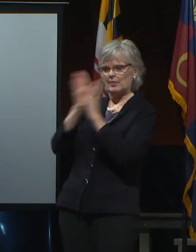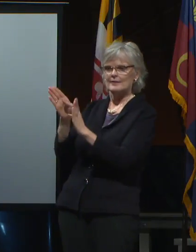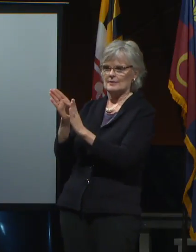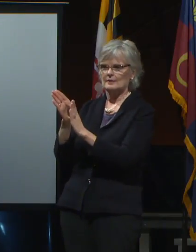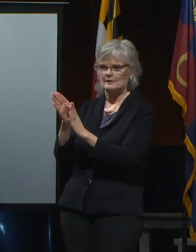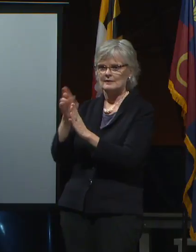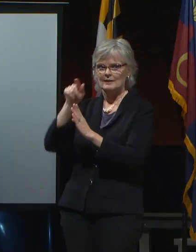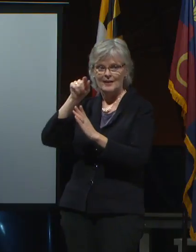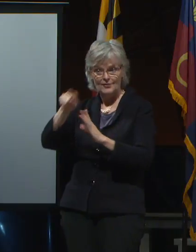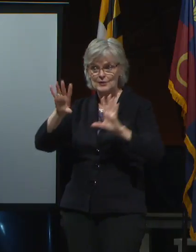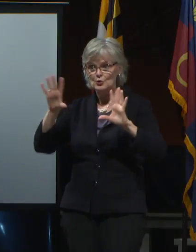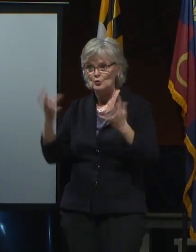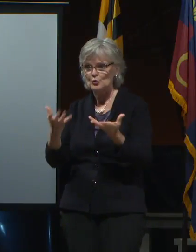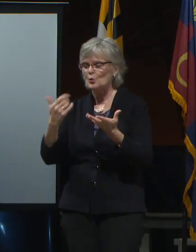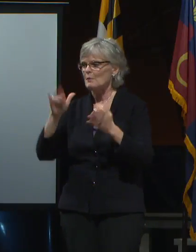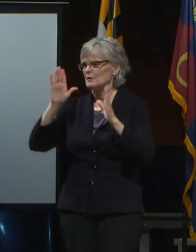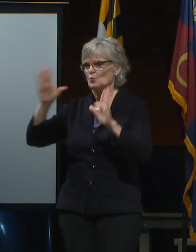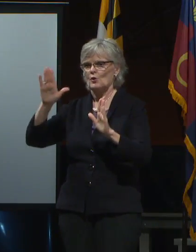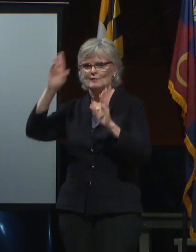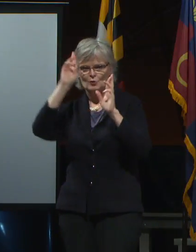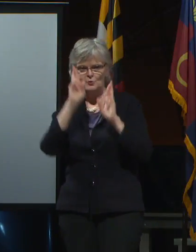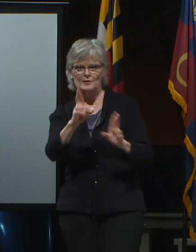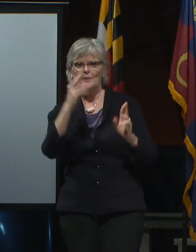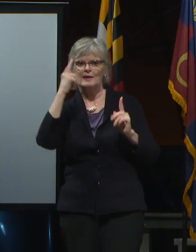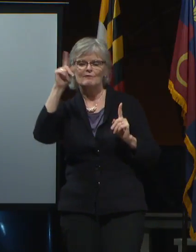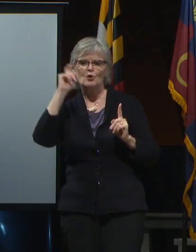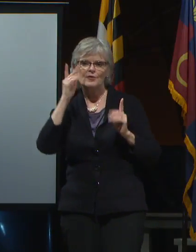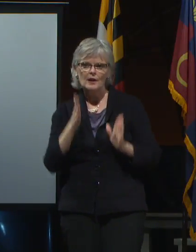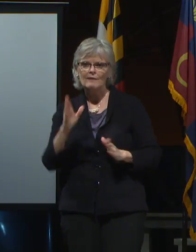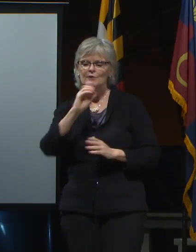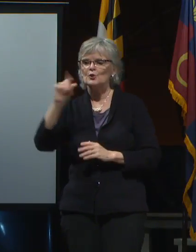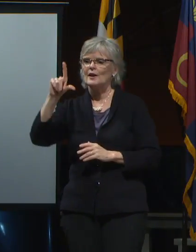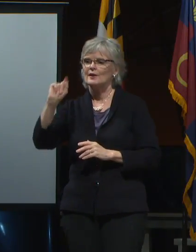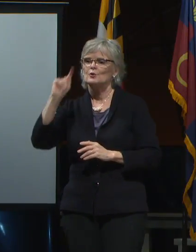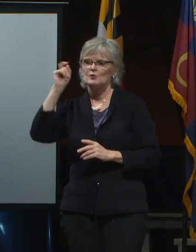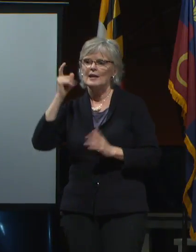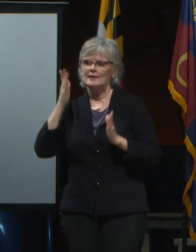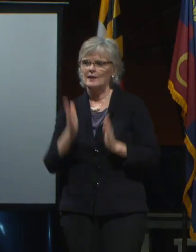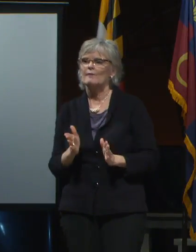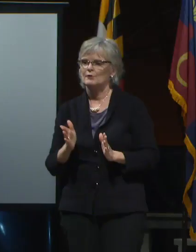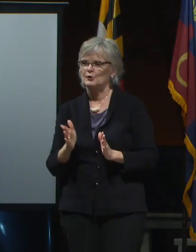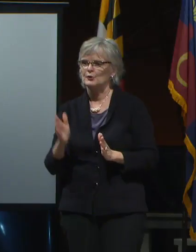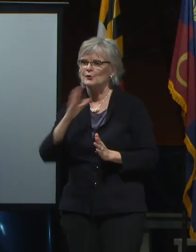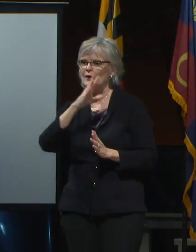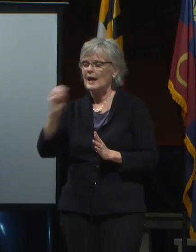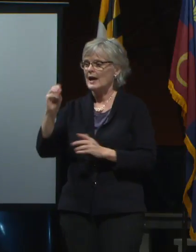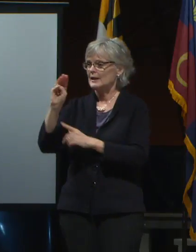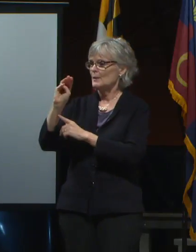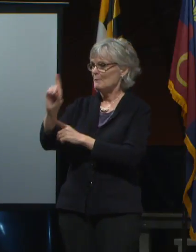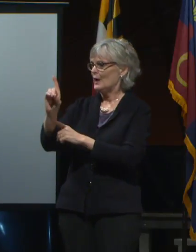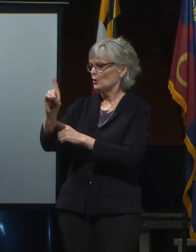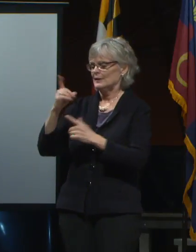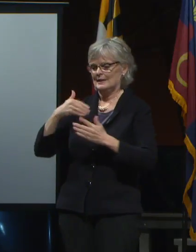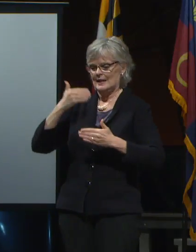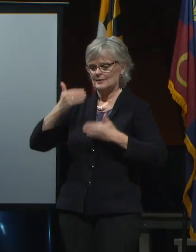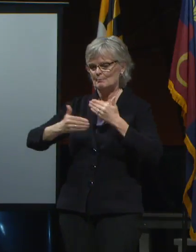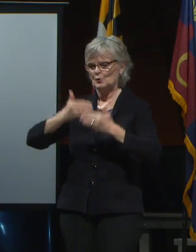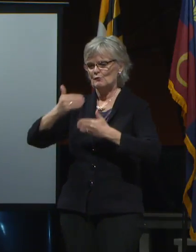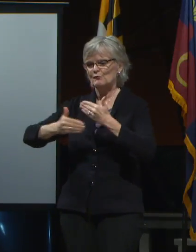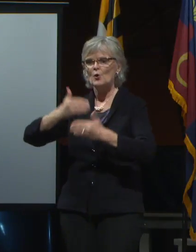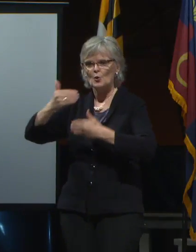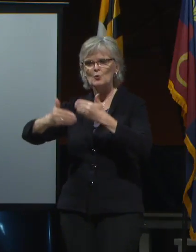is a group that has great respect for the governor and the lieutenant governor and have moved Maryland forward as